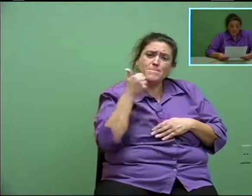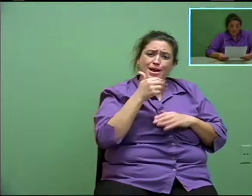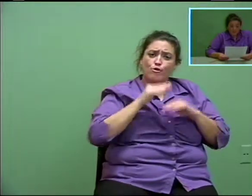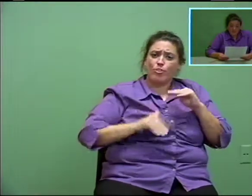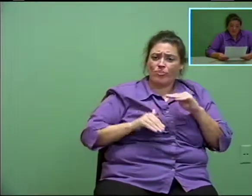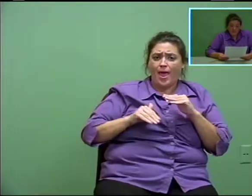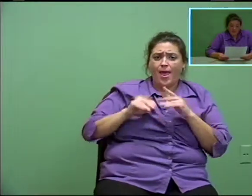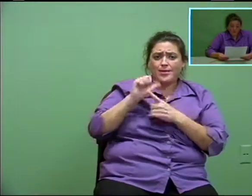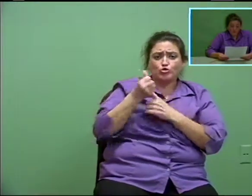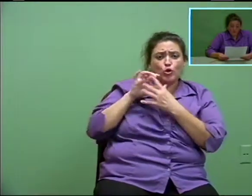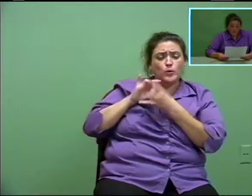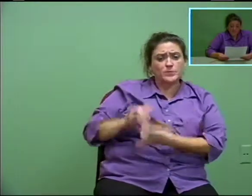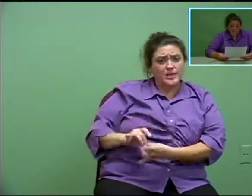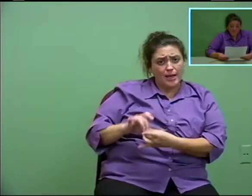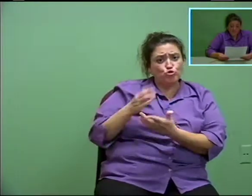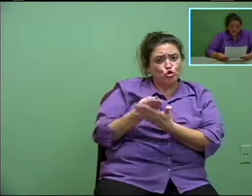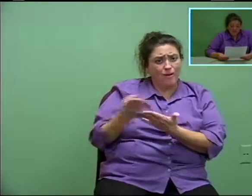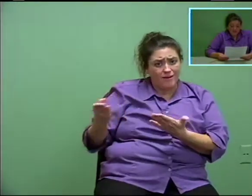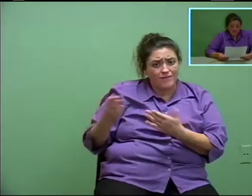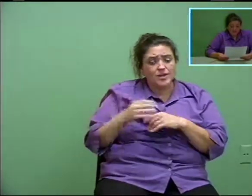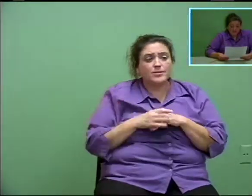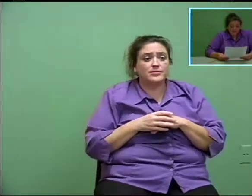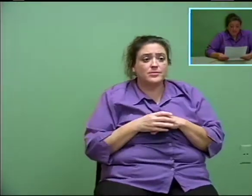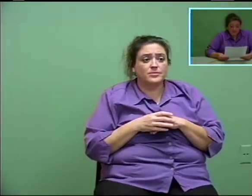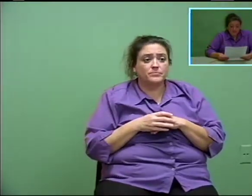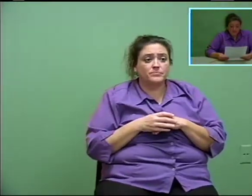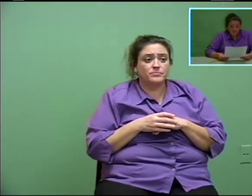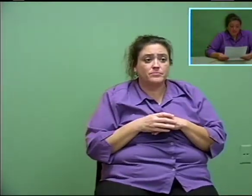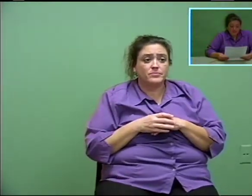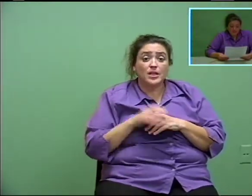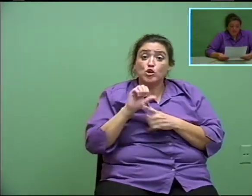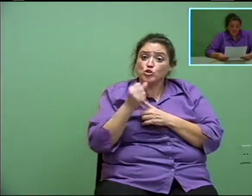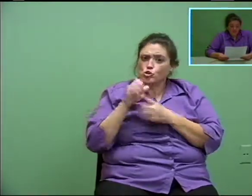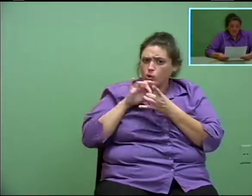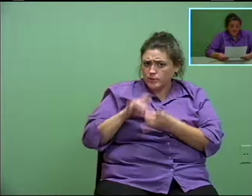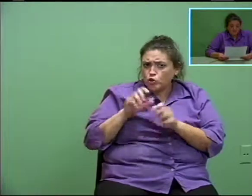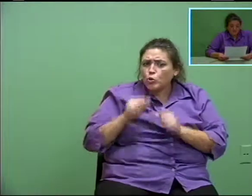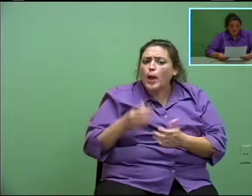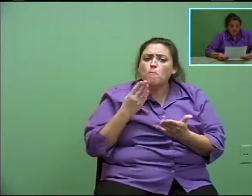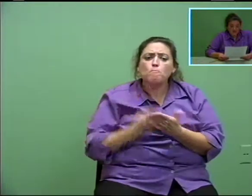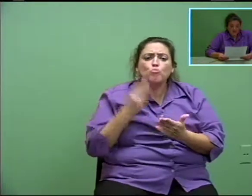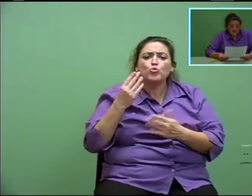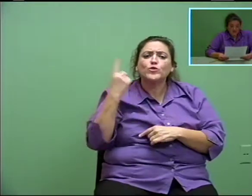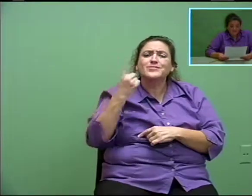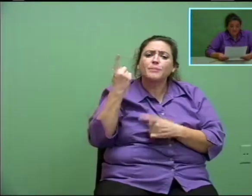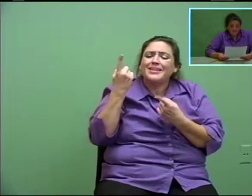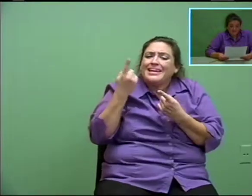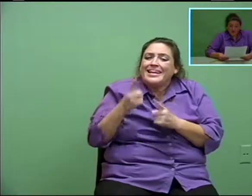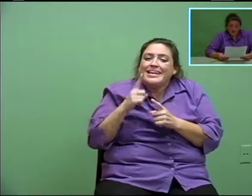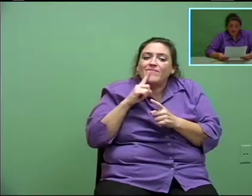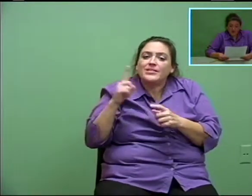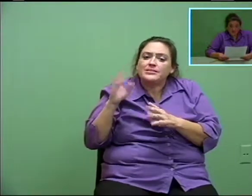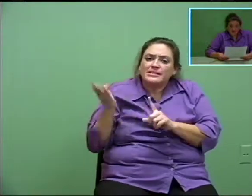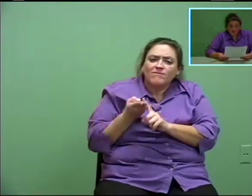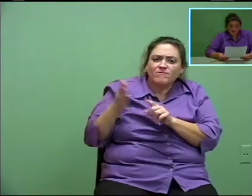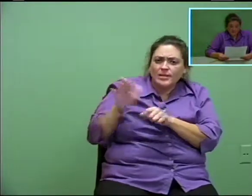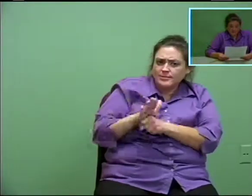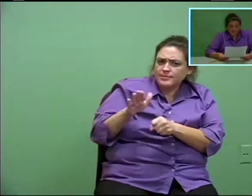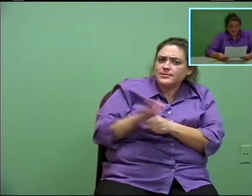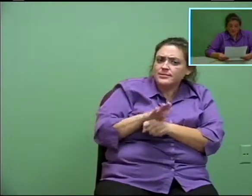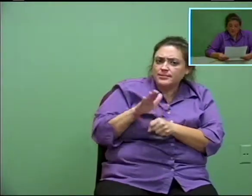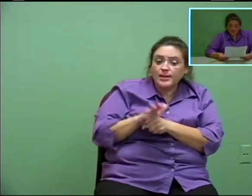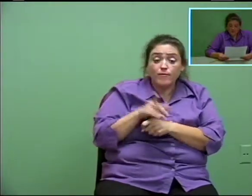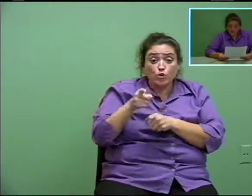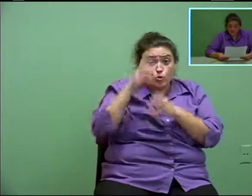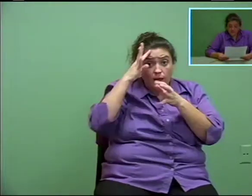Either type of evidence can prove a fact if it is convincing enough. A defendant may be convicted on direct